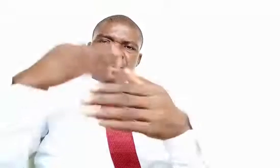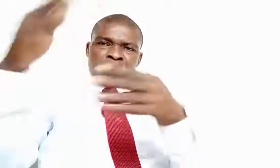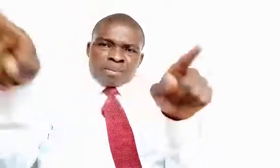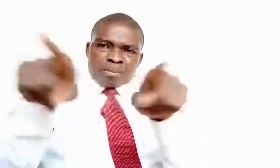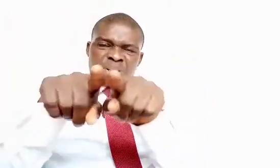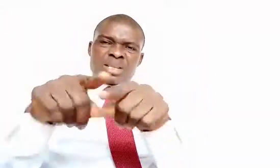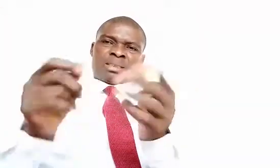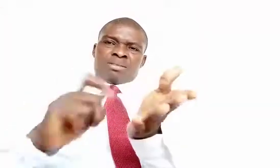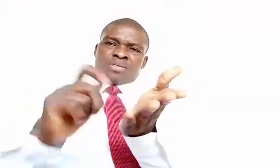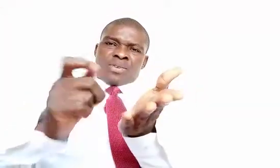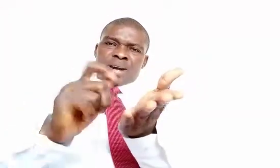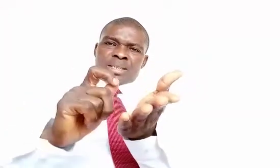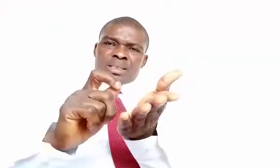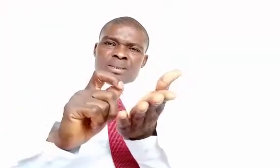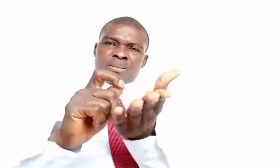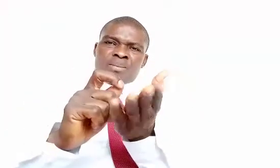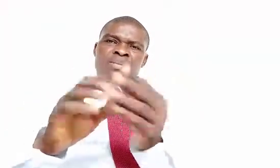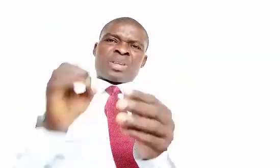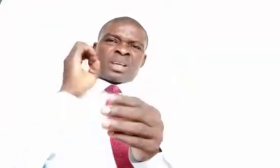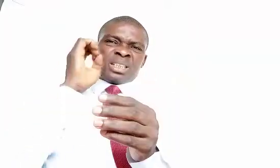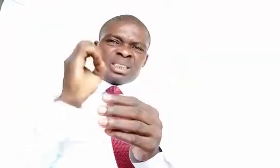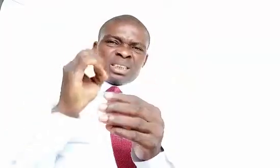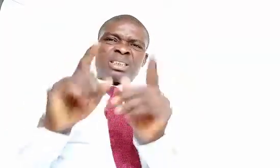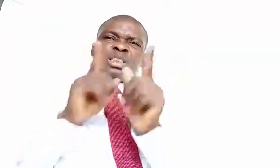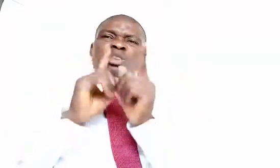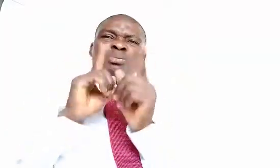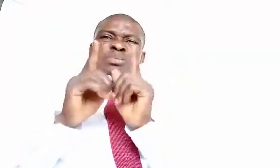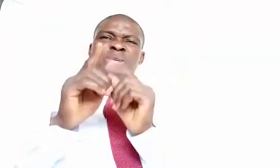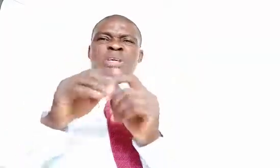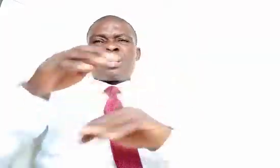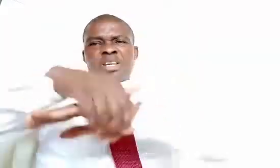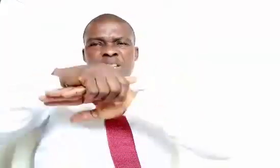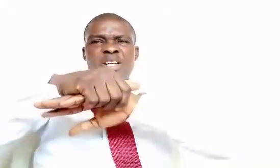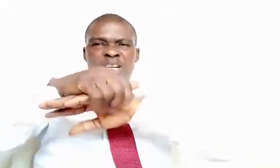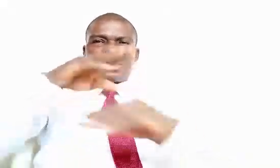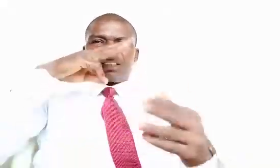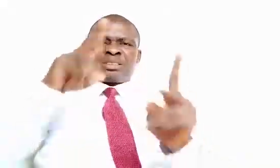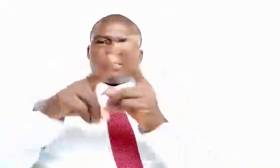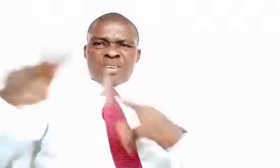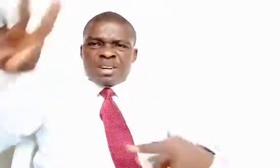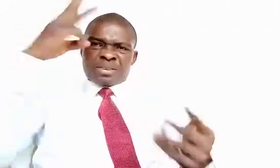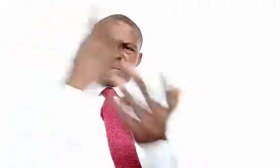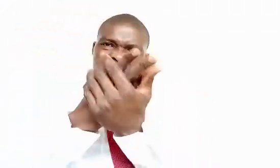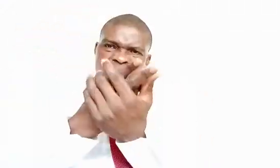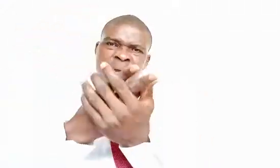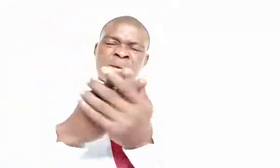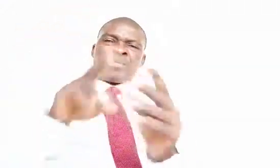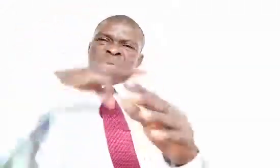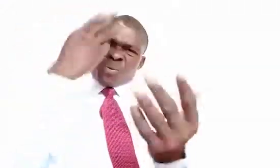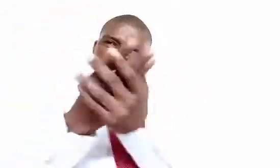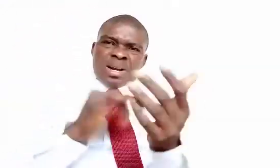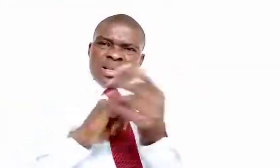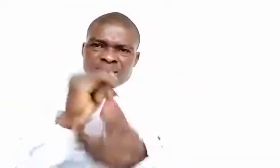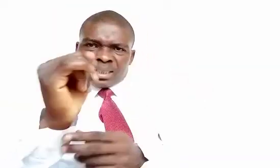write. She speaks English fluently. Fluently is an adverb and it is placed after the main